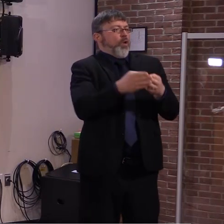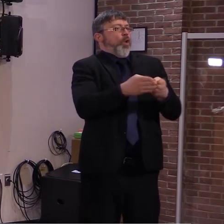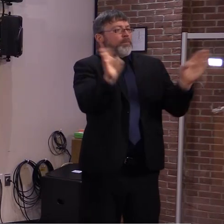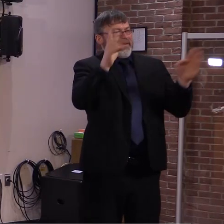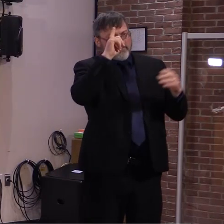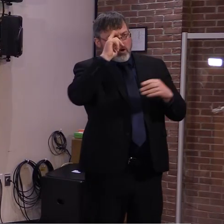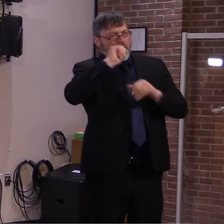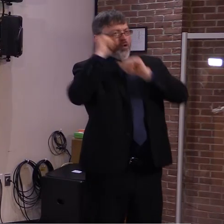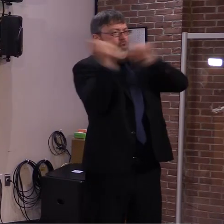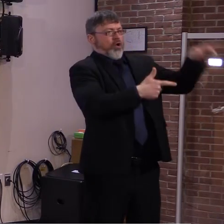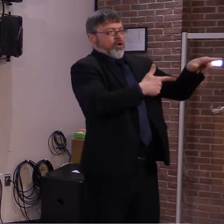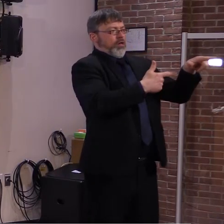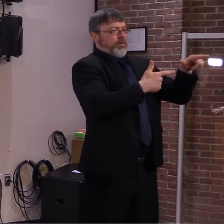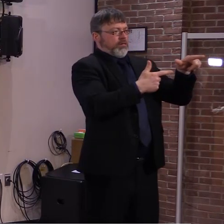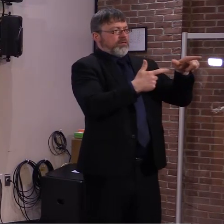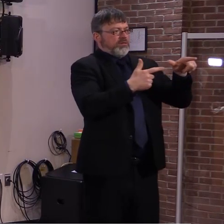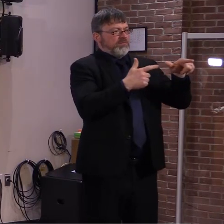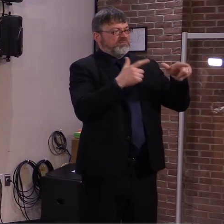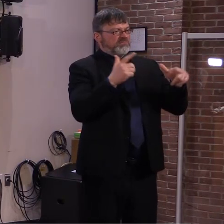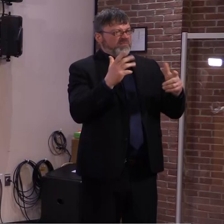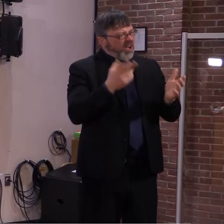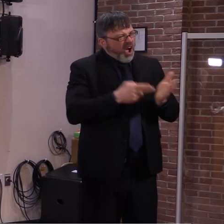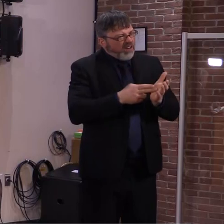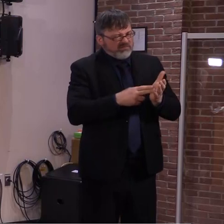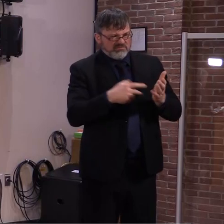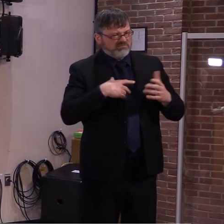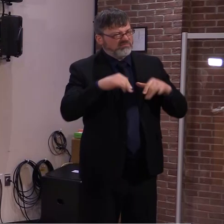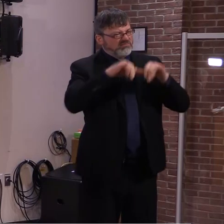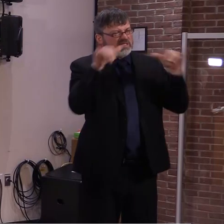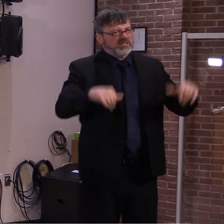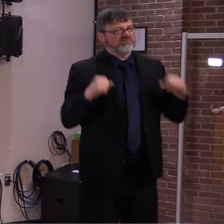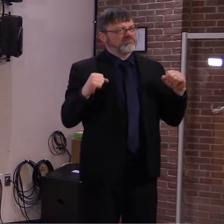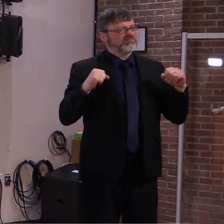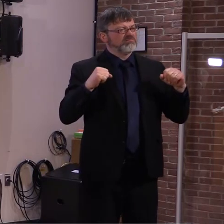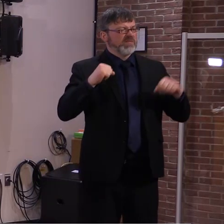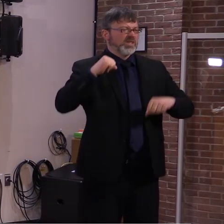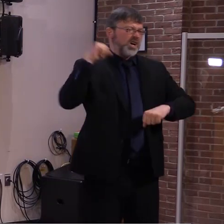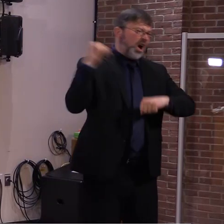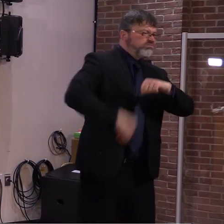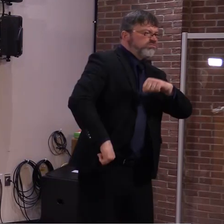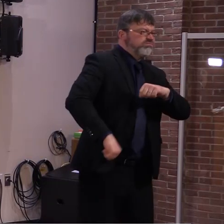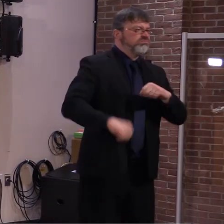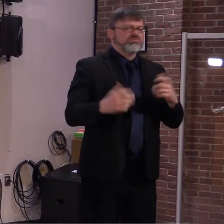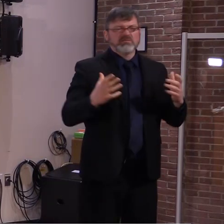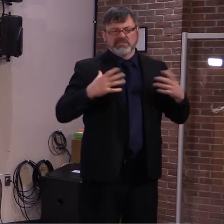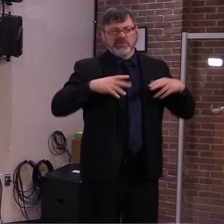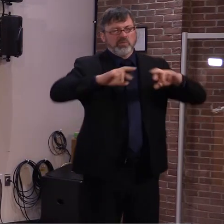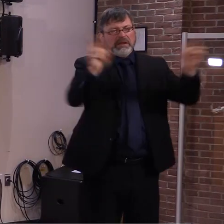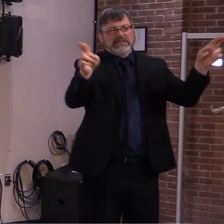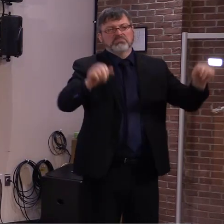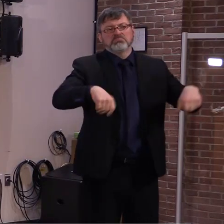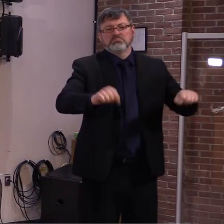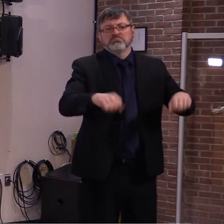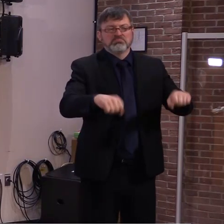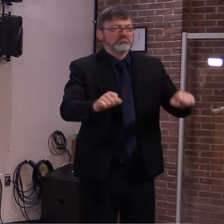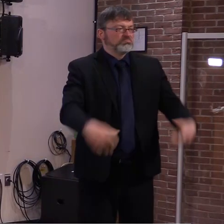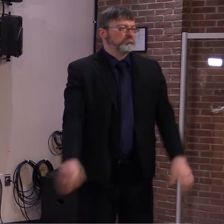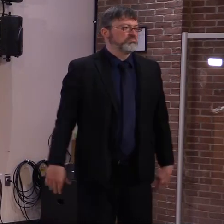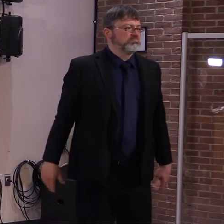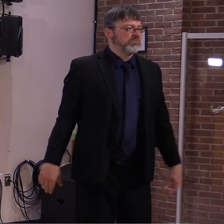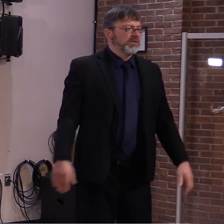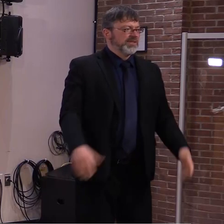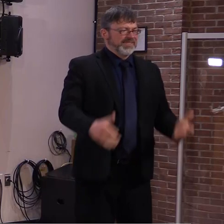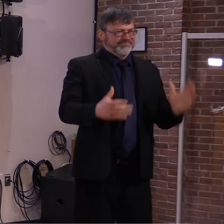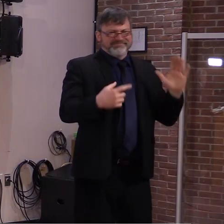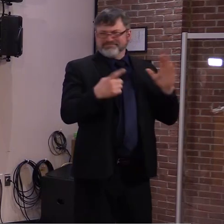handle the traffic with our website, and we're